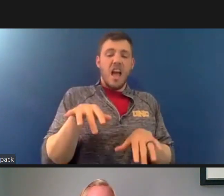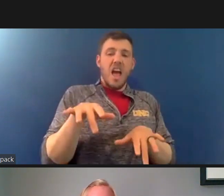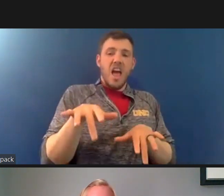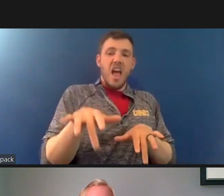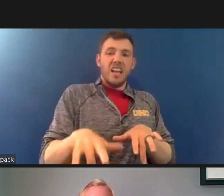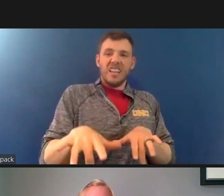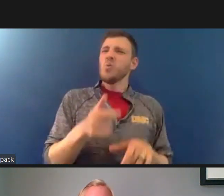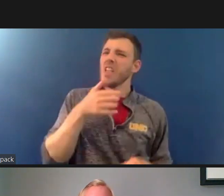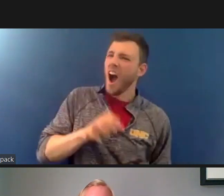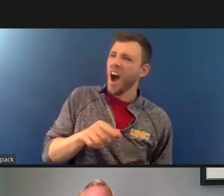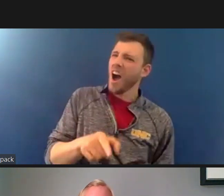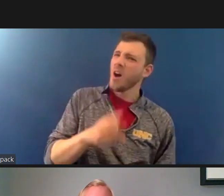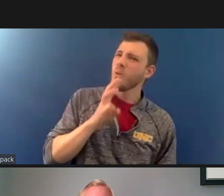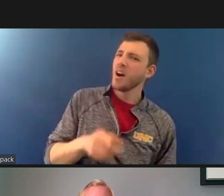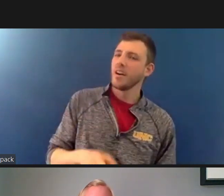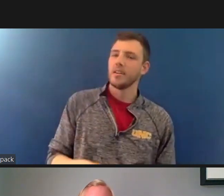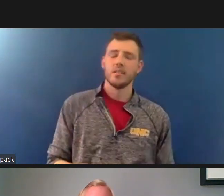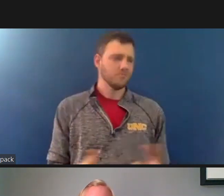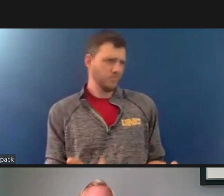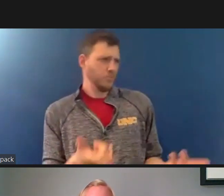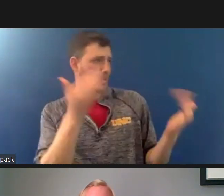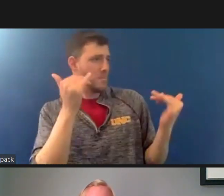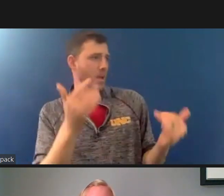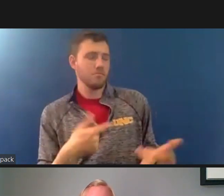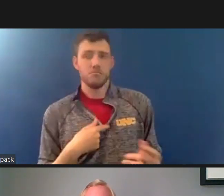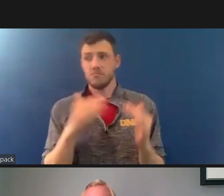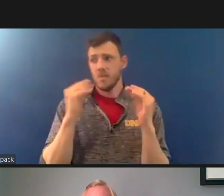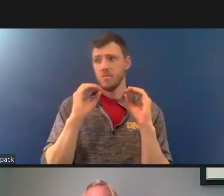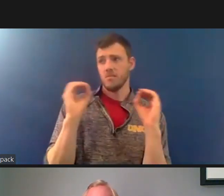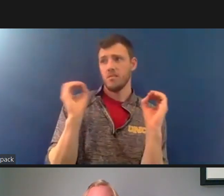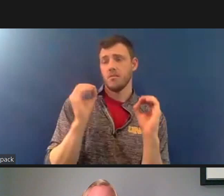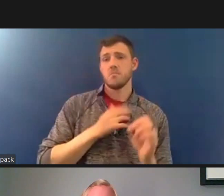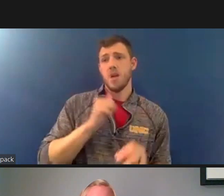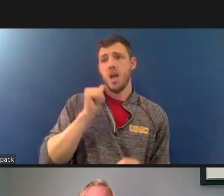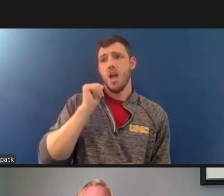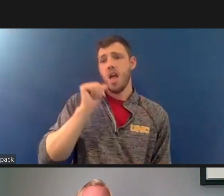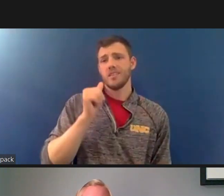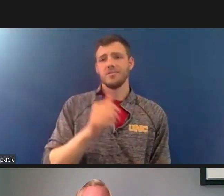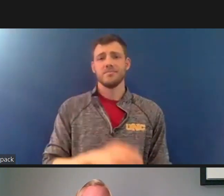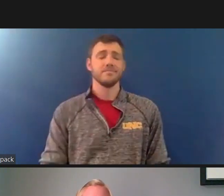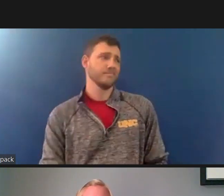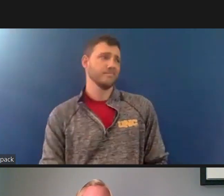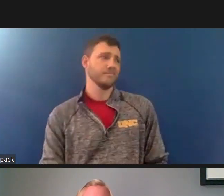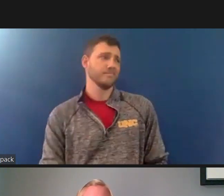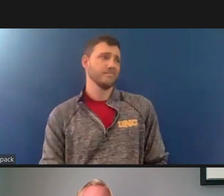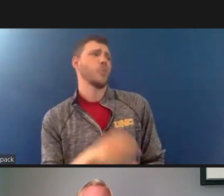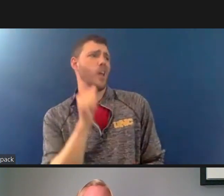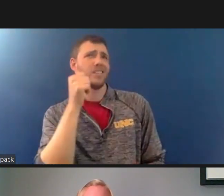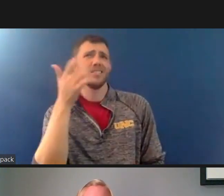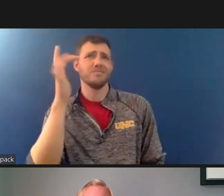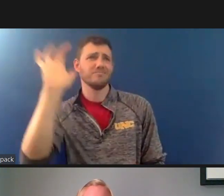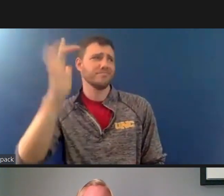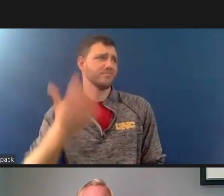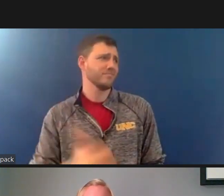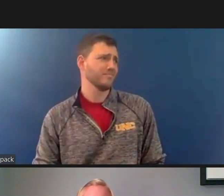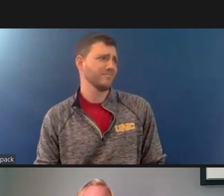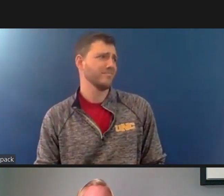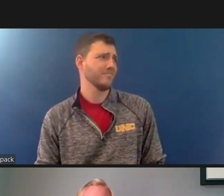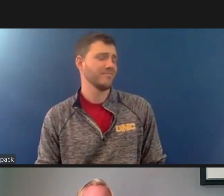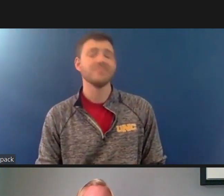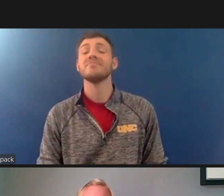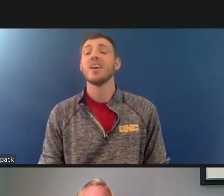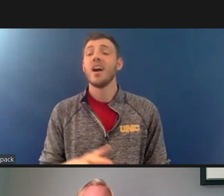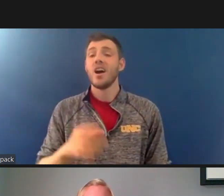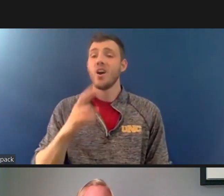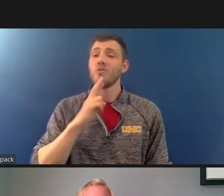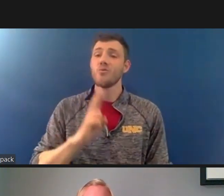you expect? I didn't expect nothing. My auntie. It sucks to your auntie. Ralph did a surface dive